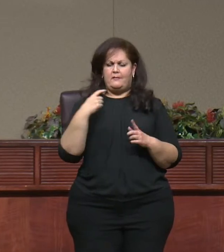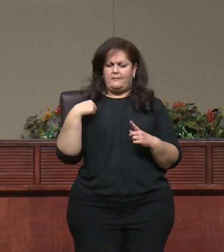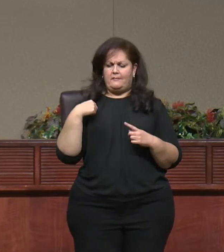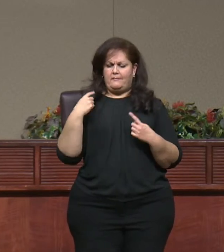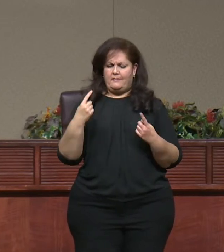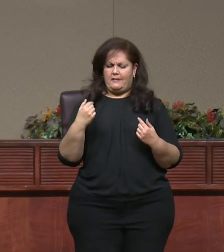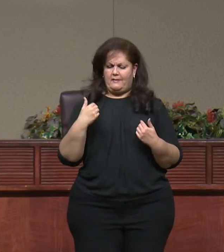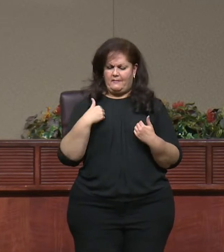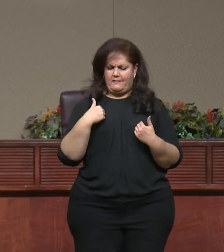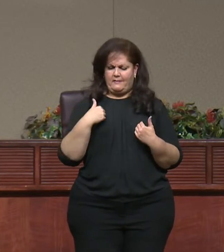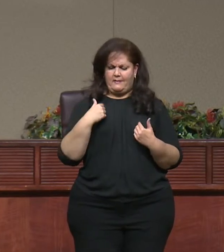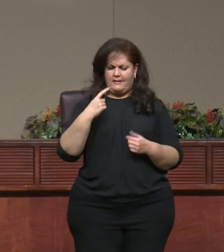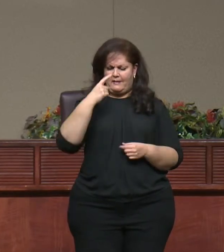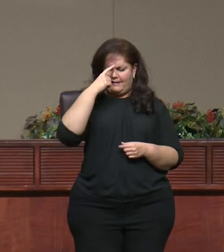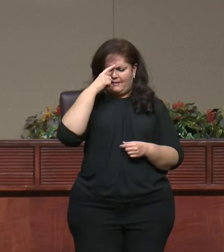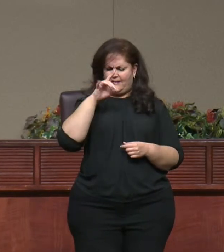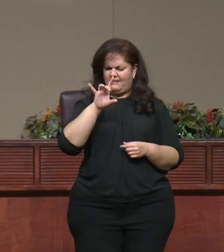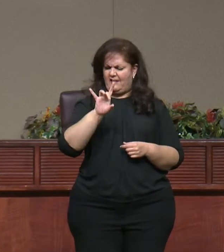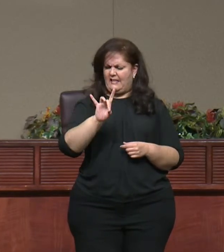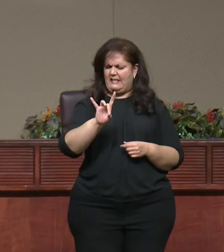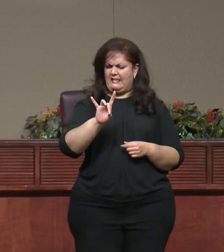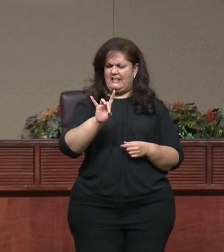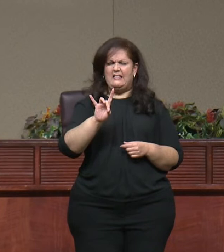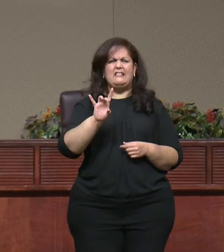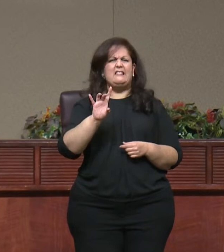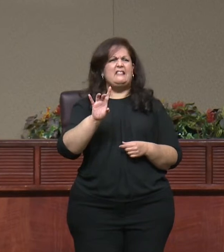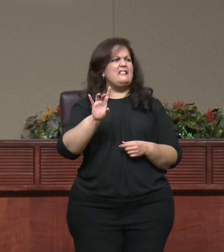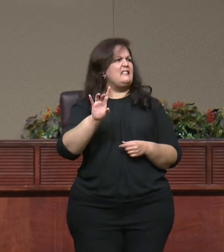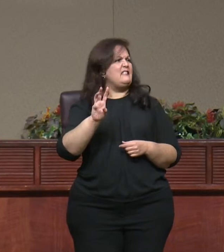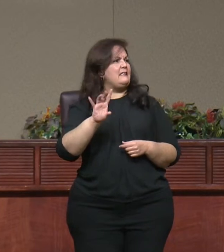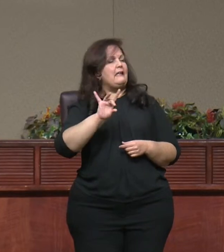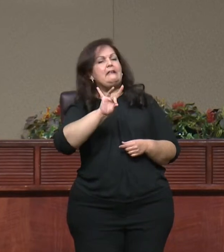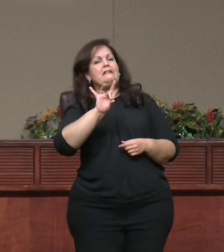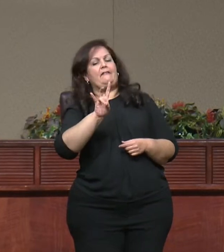I think this is the 82nd